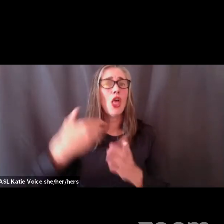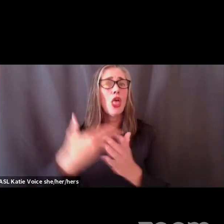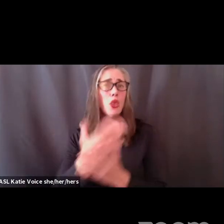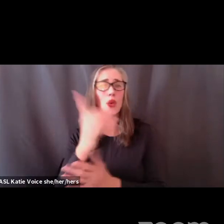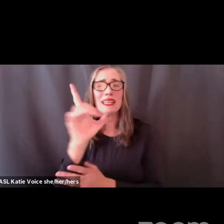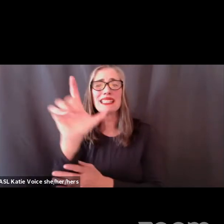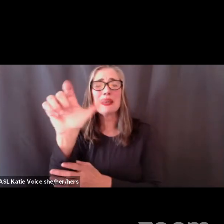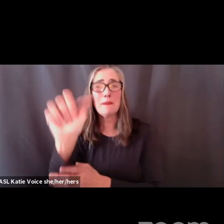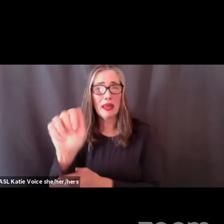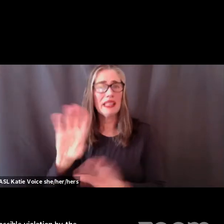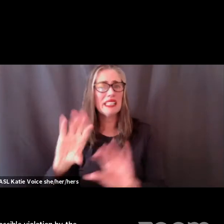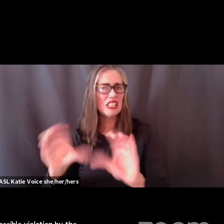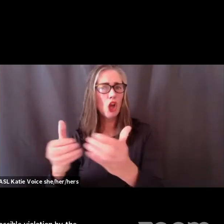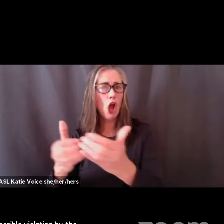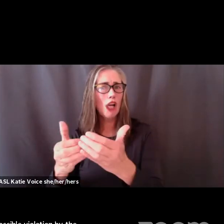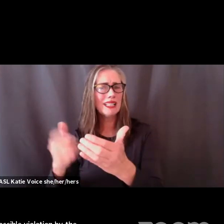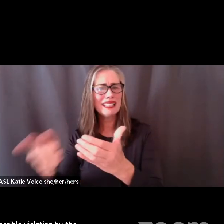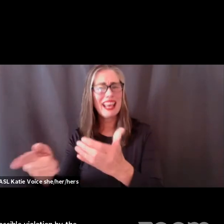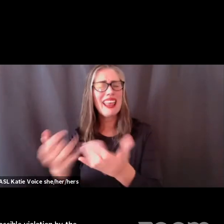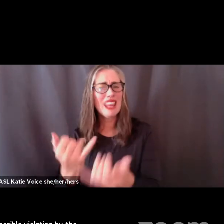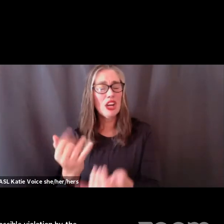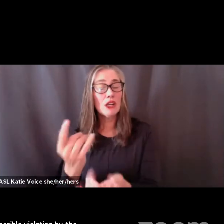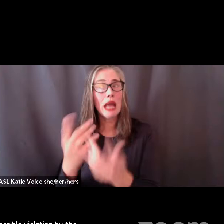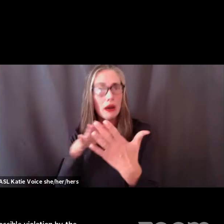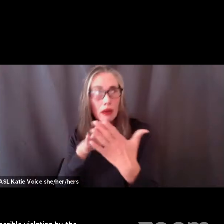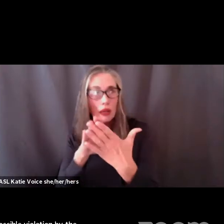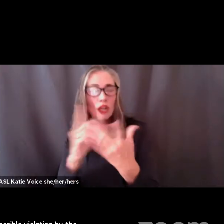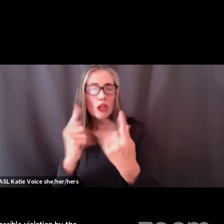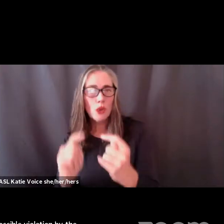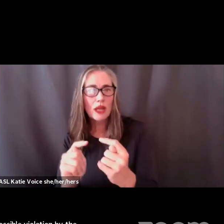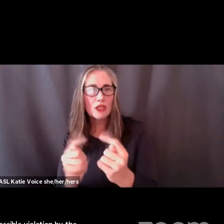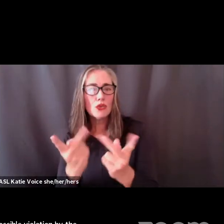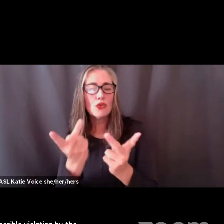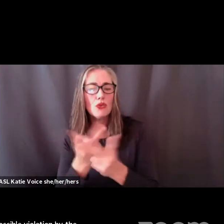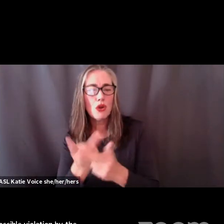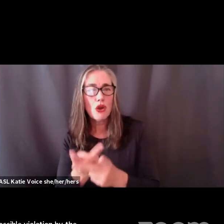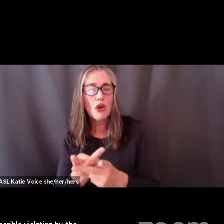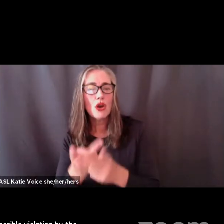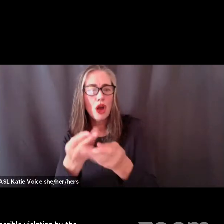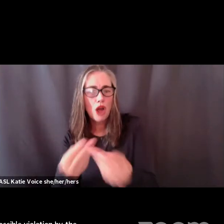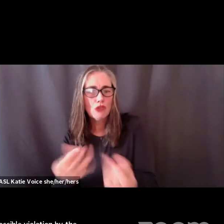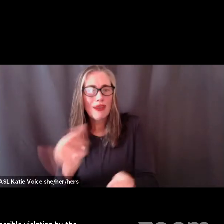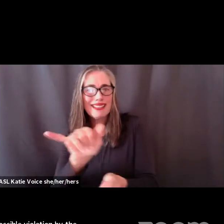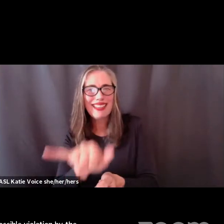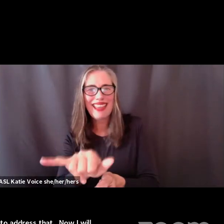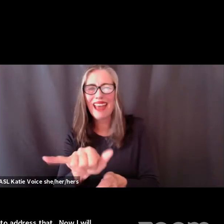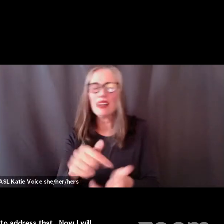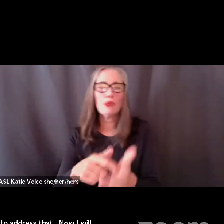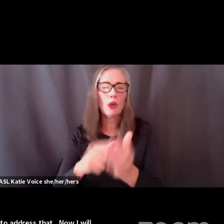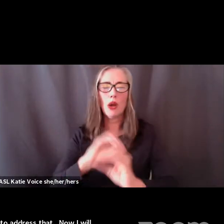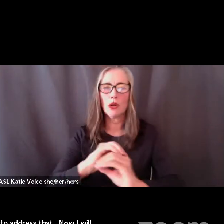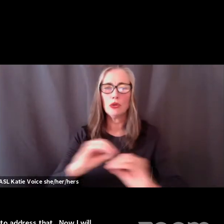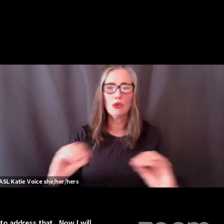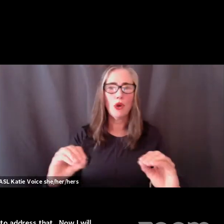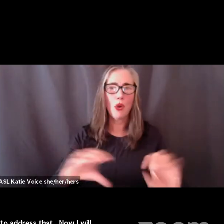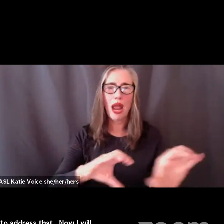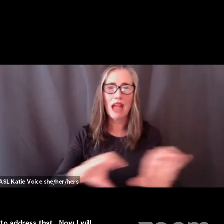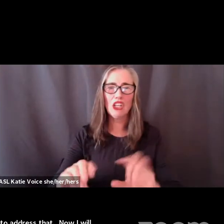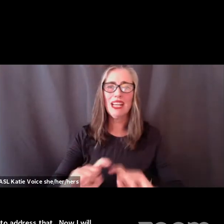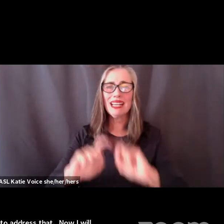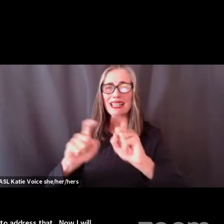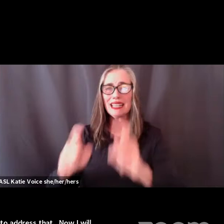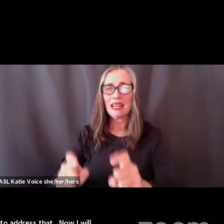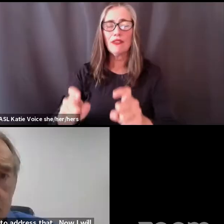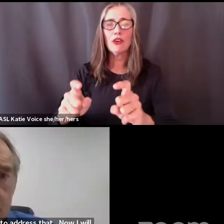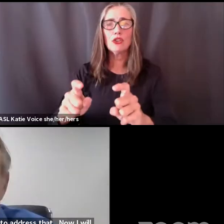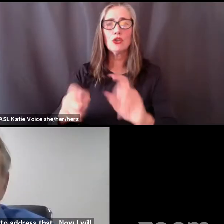and they are working to address that. Now I will hand this one doesn't require any action, so I'm going to hand it over to my colleague, Mr. King, to finish the